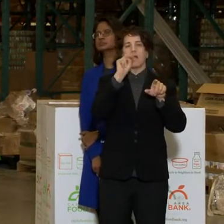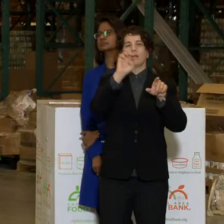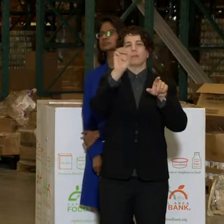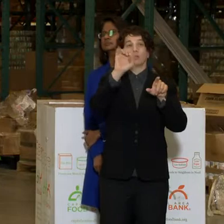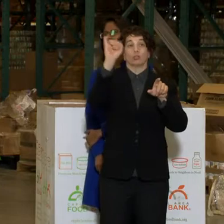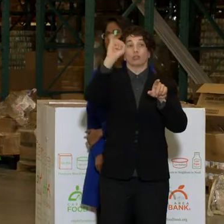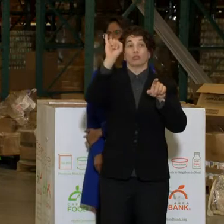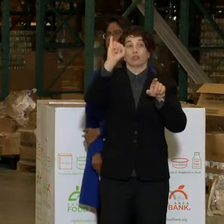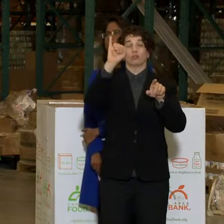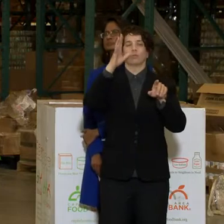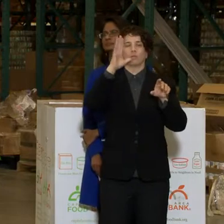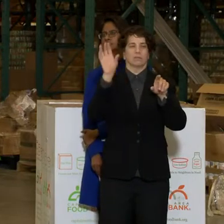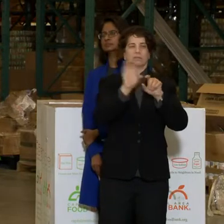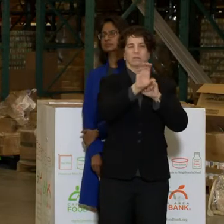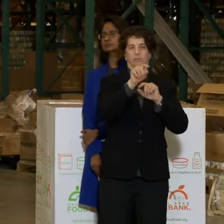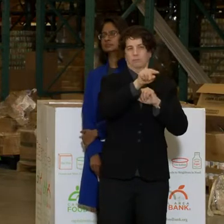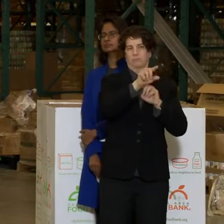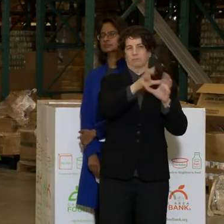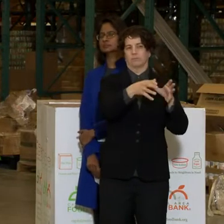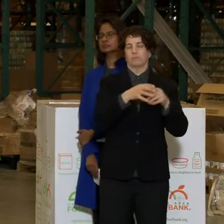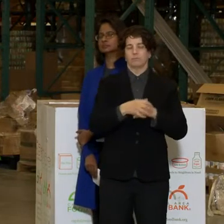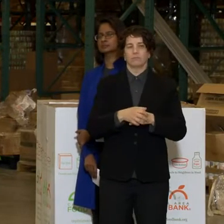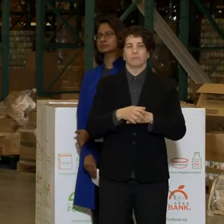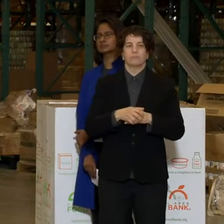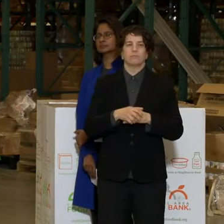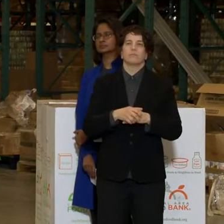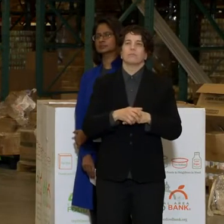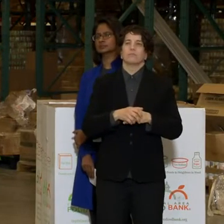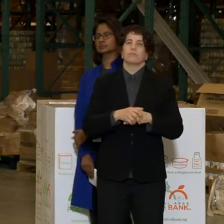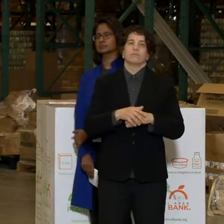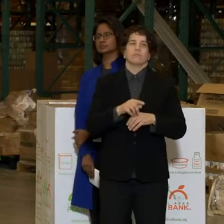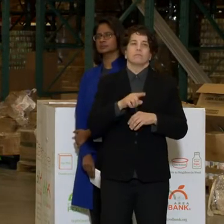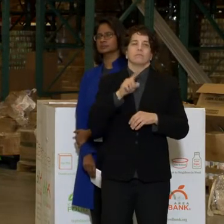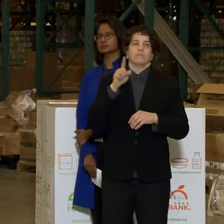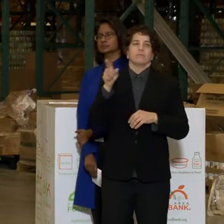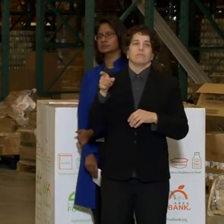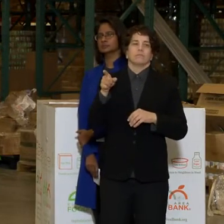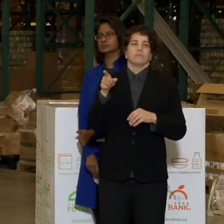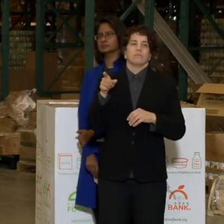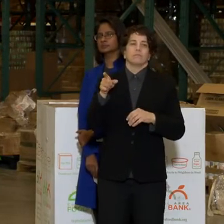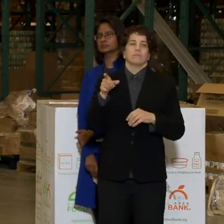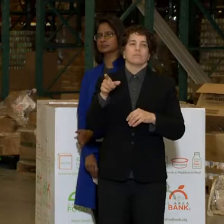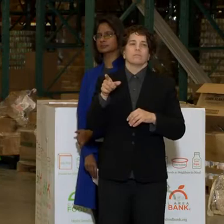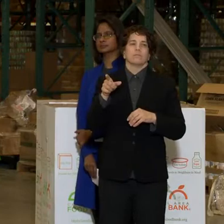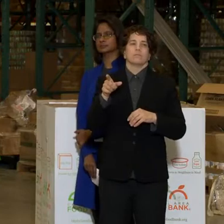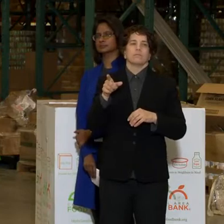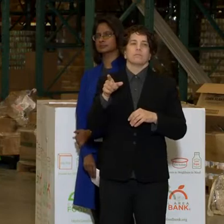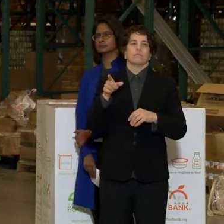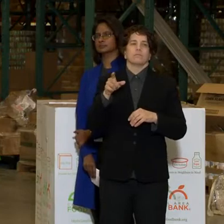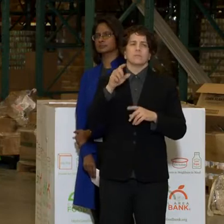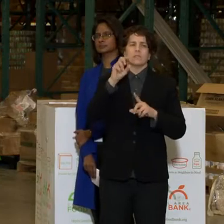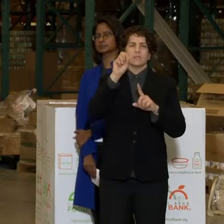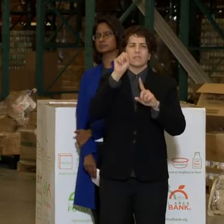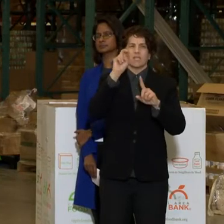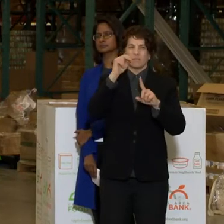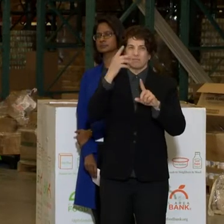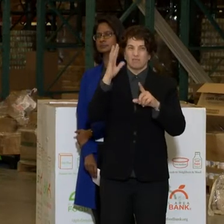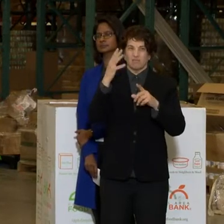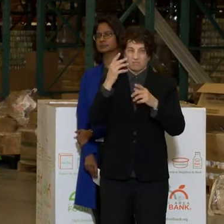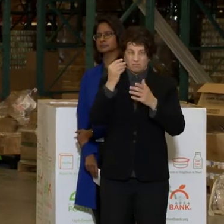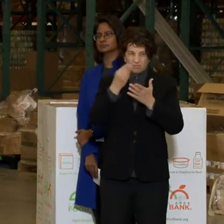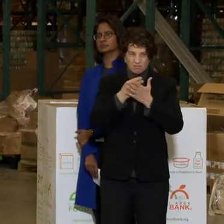On SNAP benefits, up until about 20 minutes ago, it looked like the SNAP money had run out, or could run out